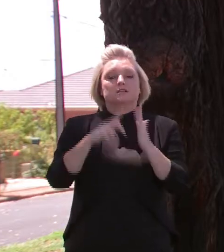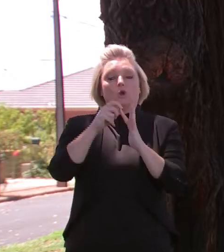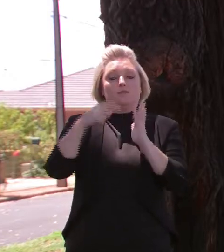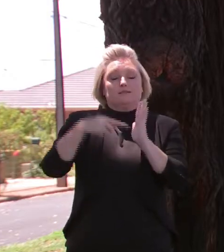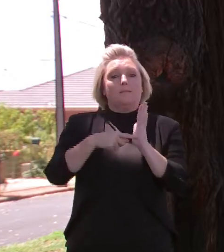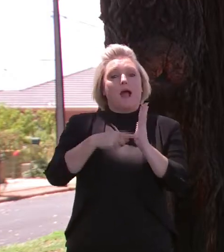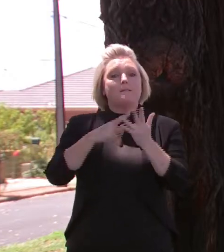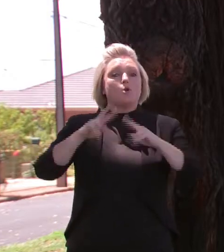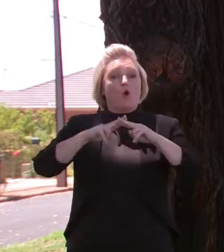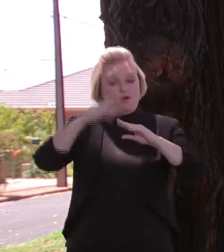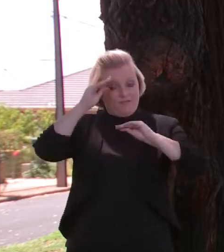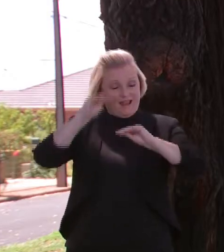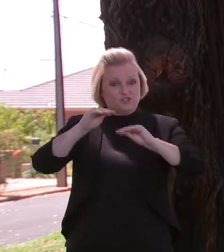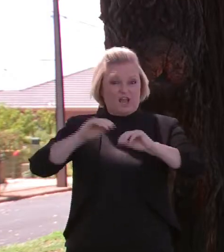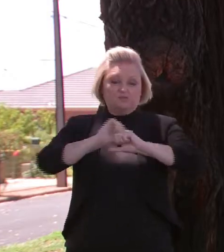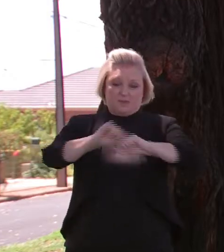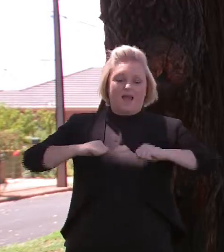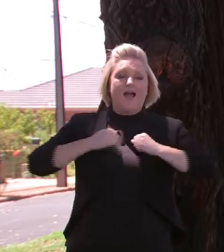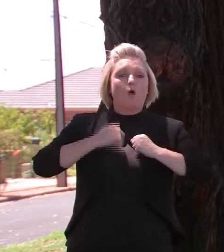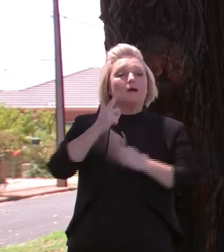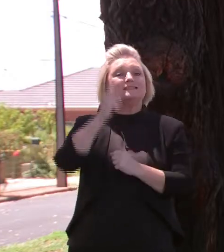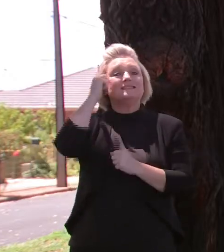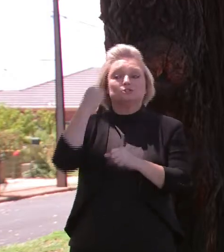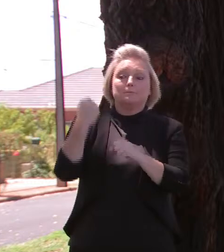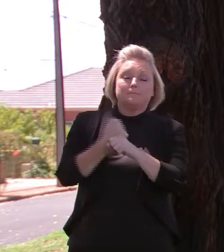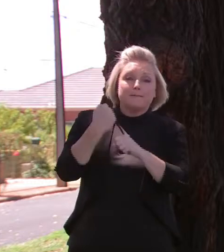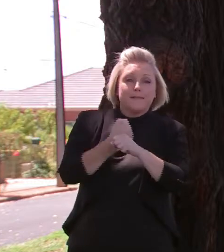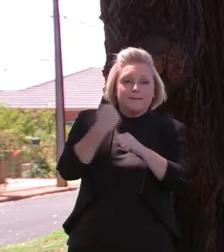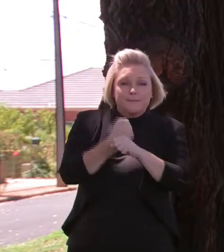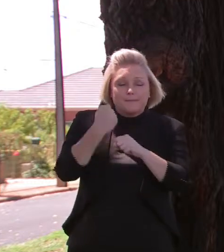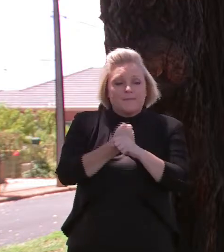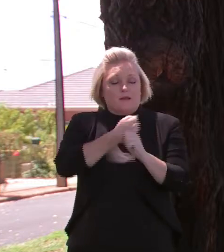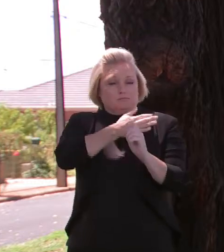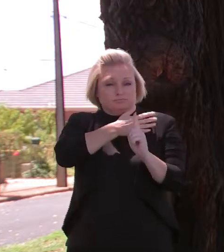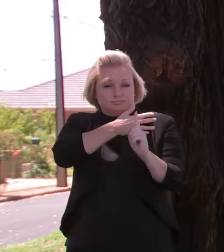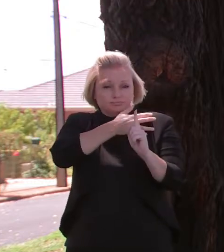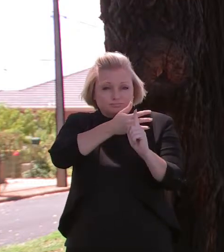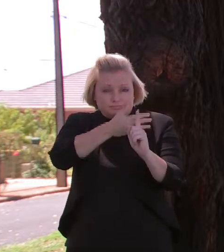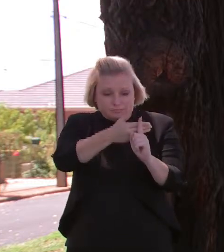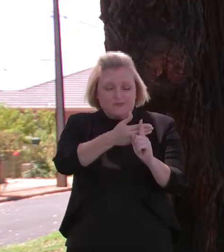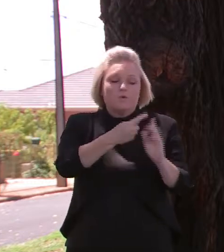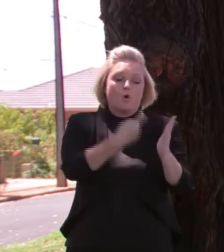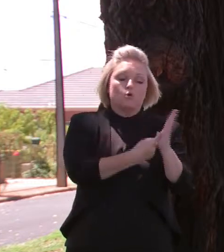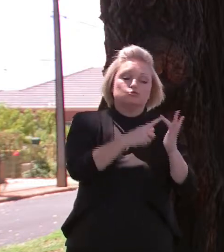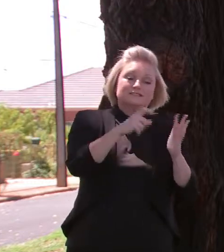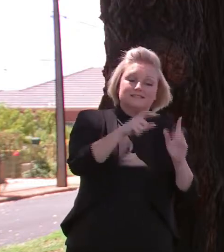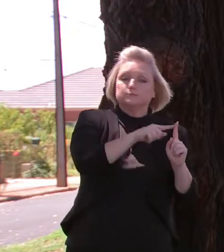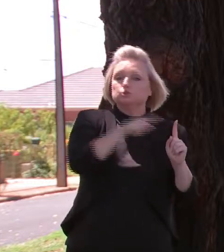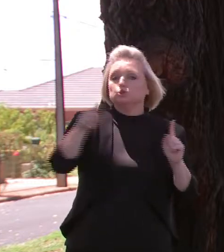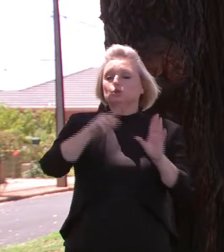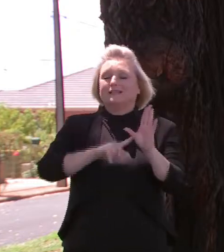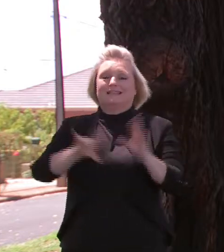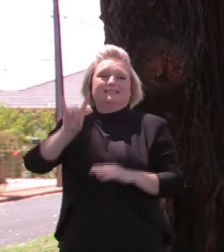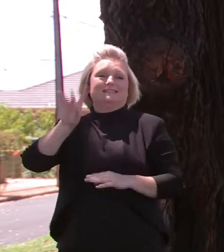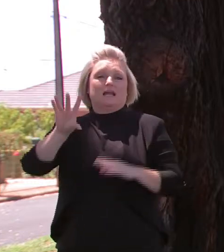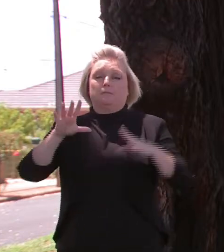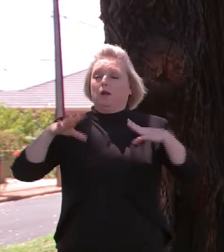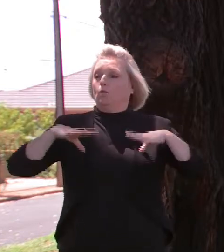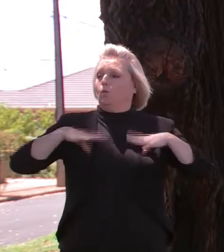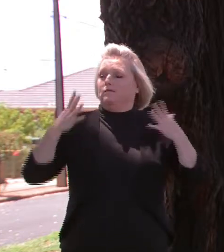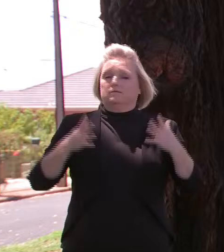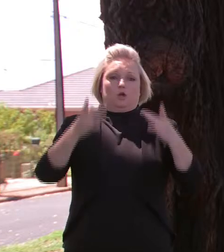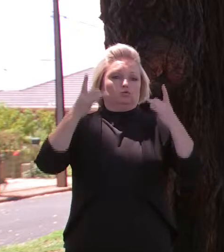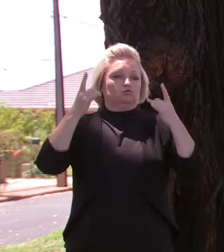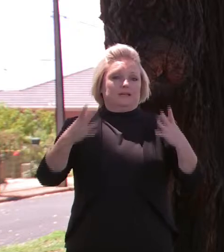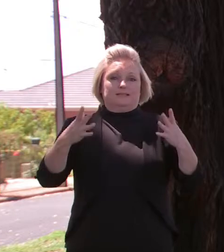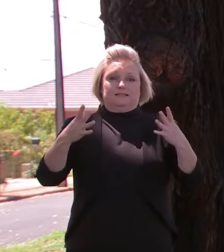Education teachers, and indeed for years reception to 10, they're actually ready to go now for the